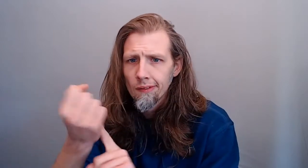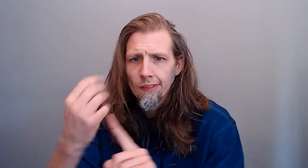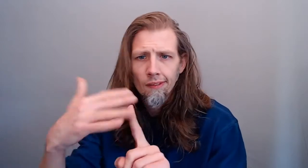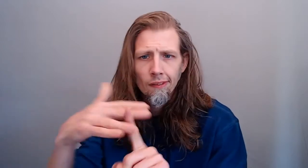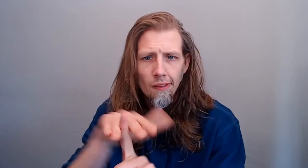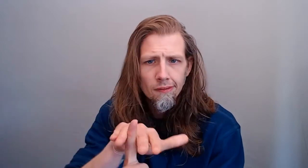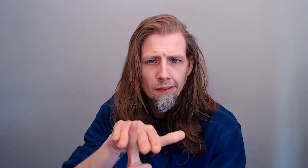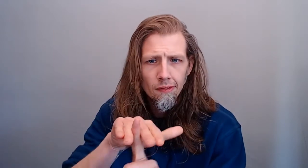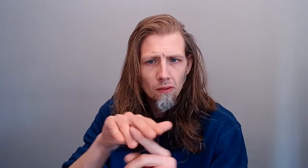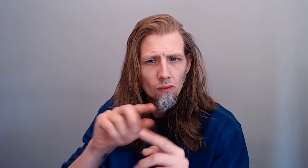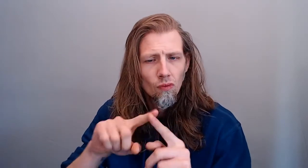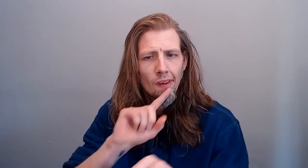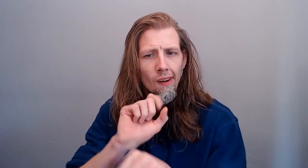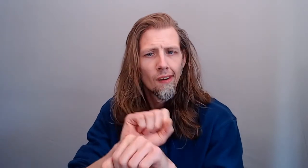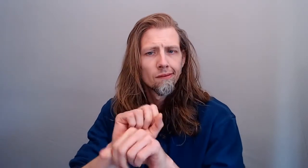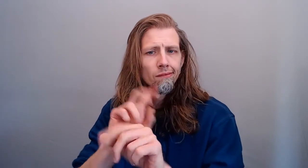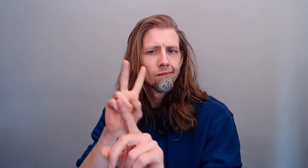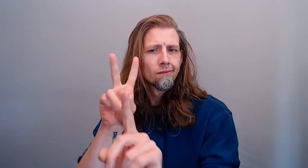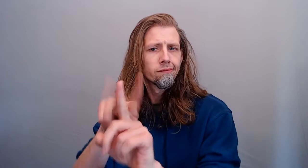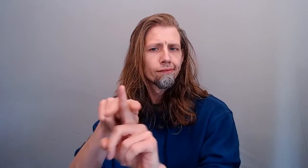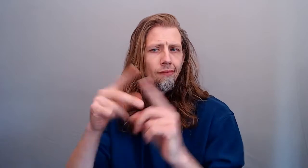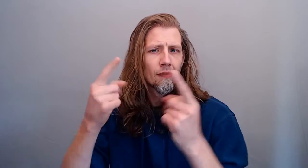situations and context to actually be funny.